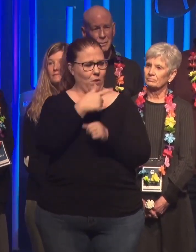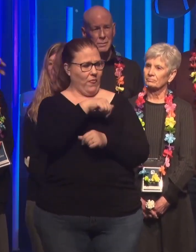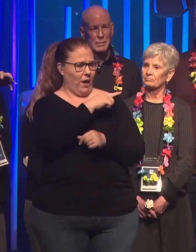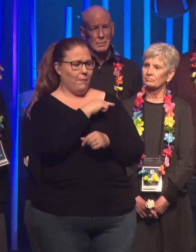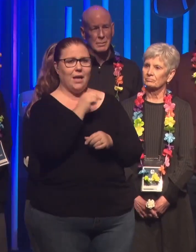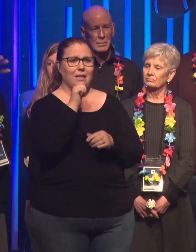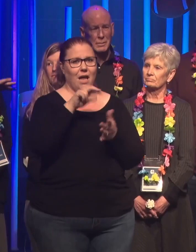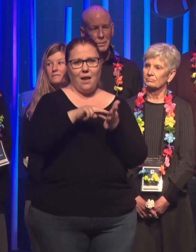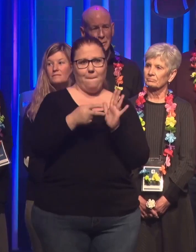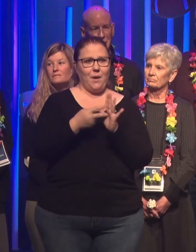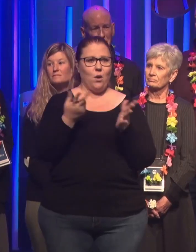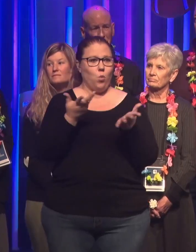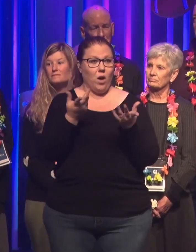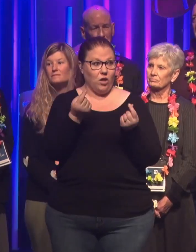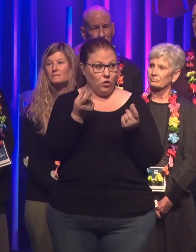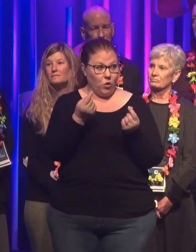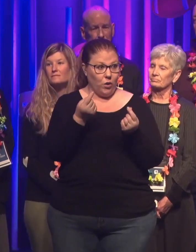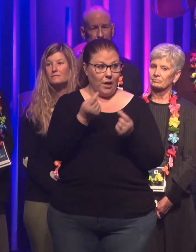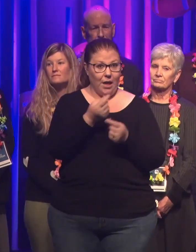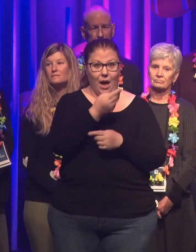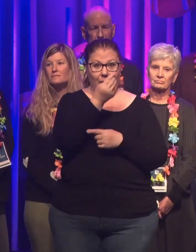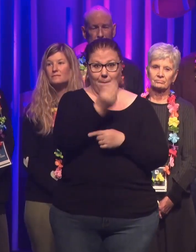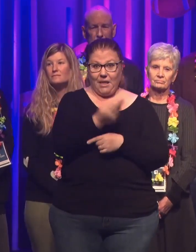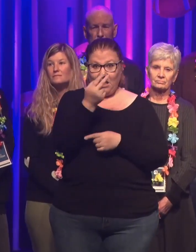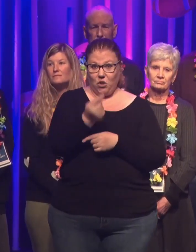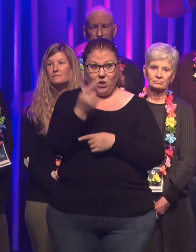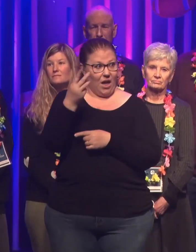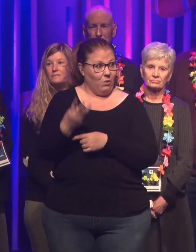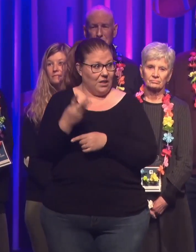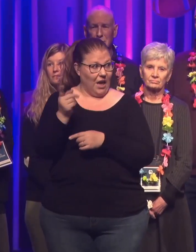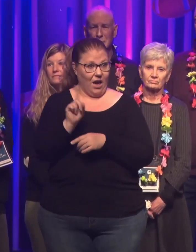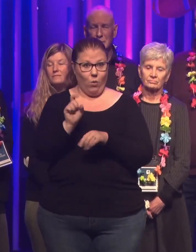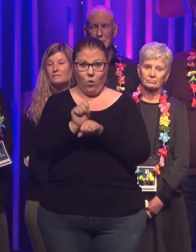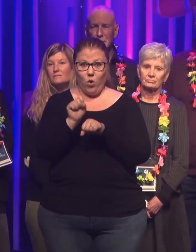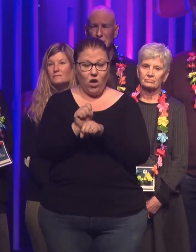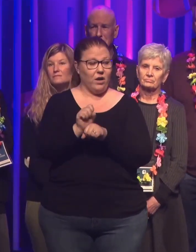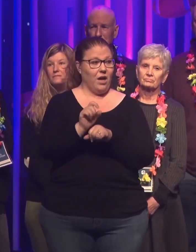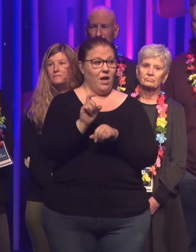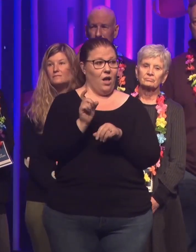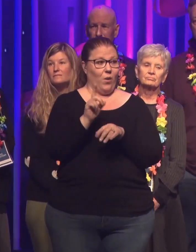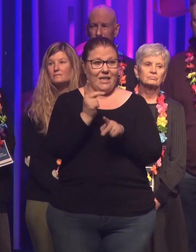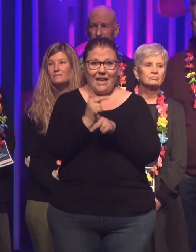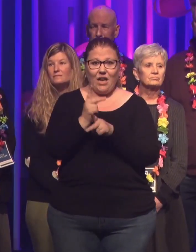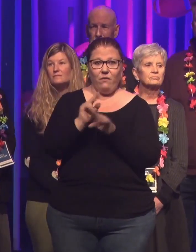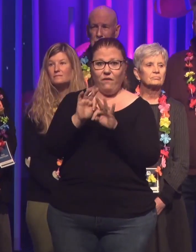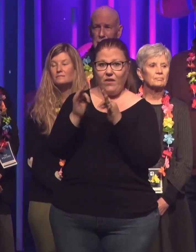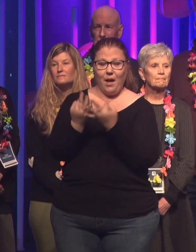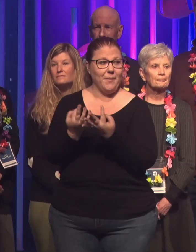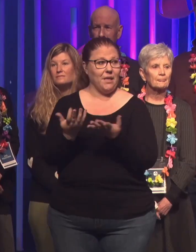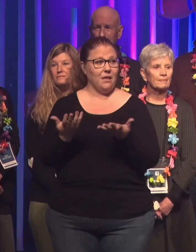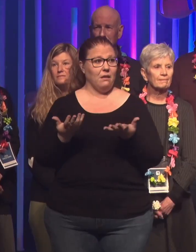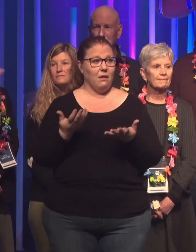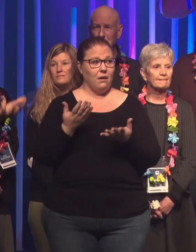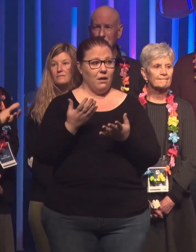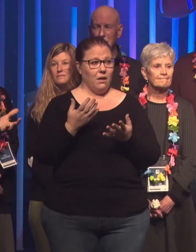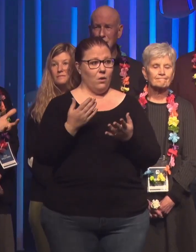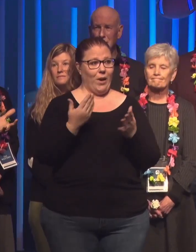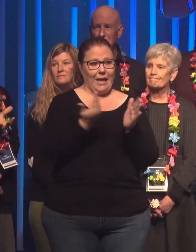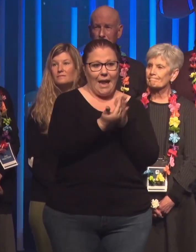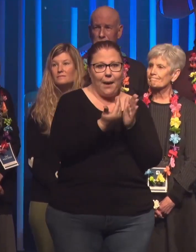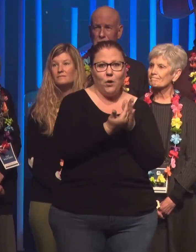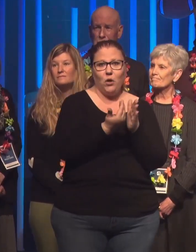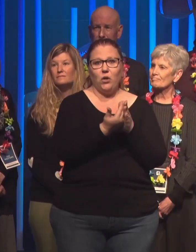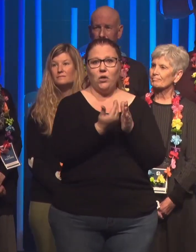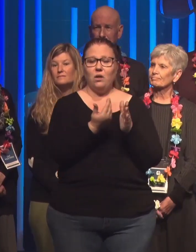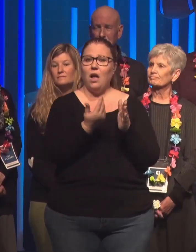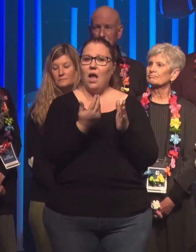that what we're doing, what you're doing on Monday, Tuesday, Wednesday, where you work, where you care for your family, right, where you neighbor,